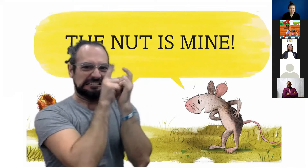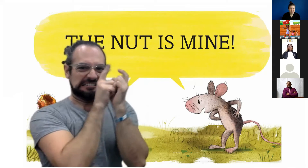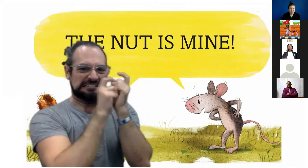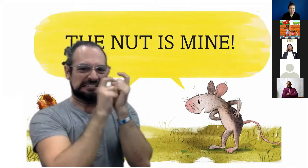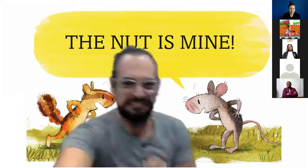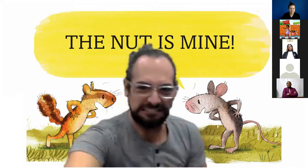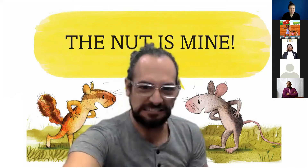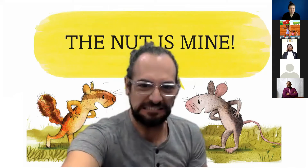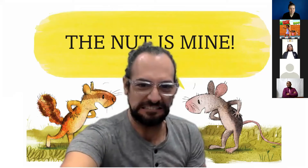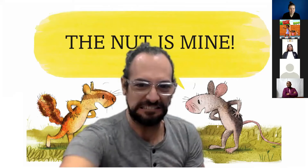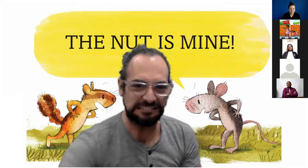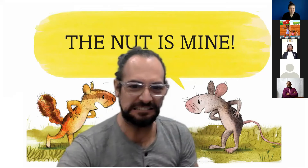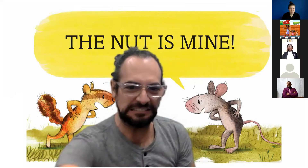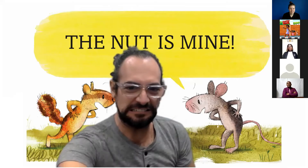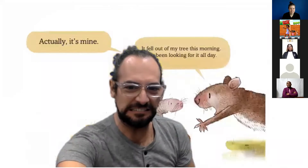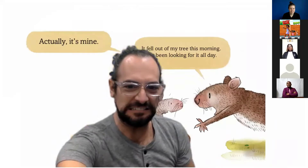They started to scuffle.